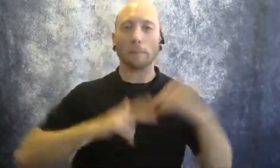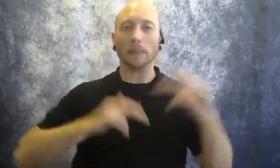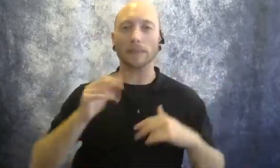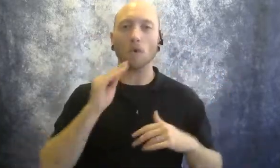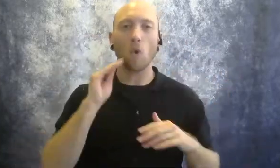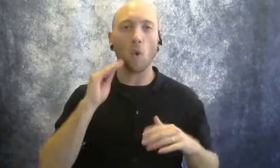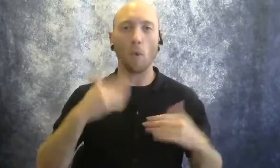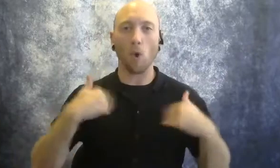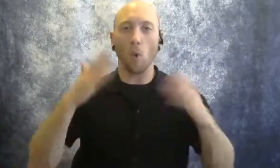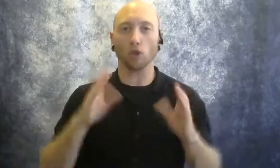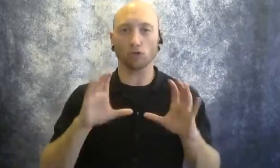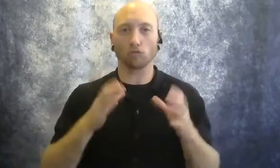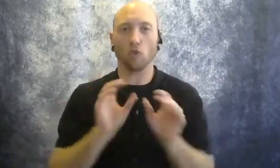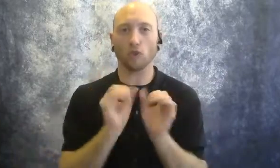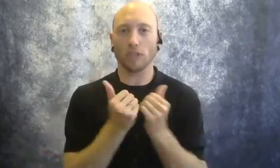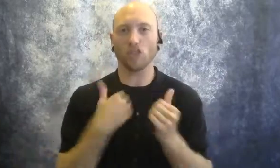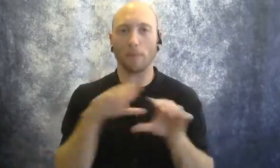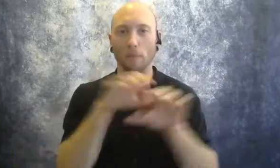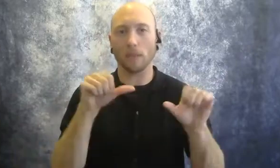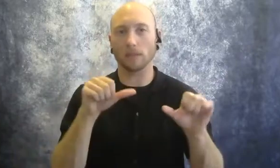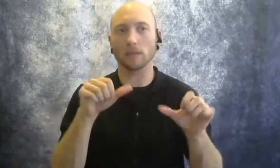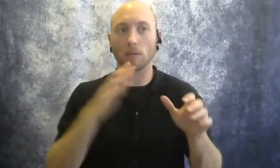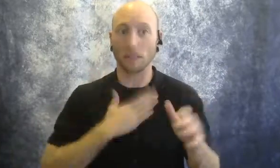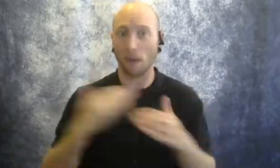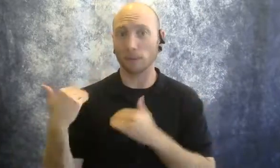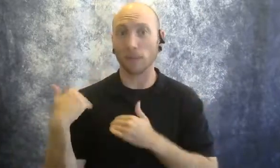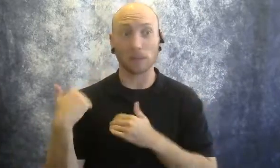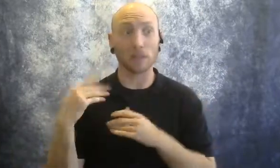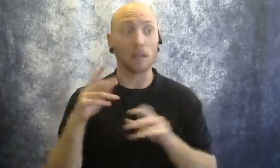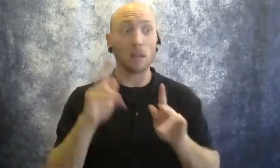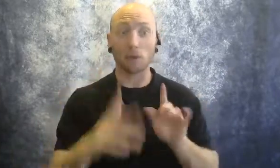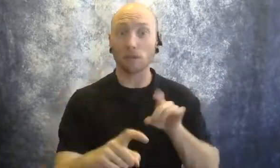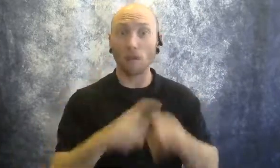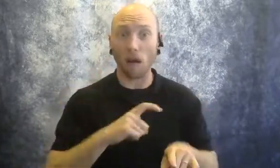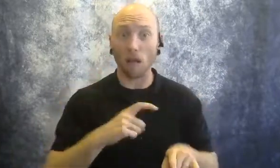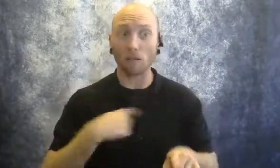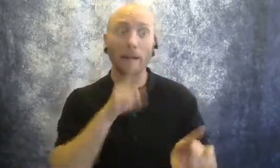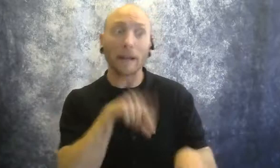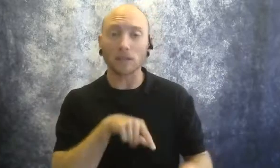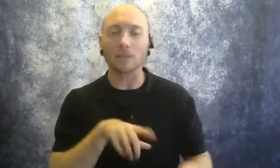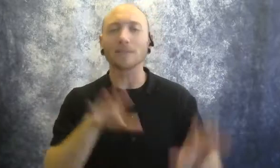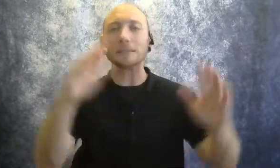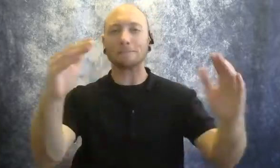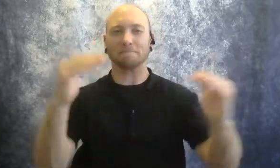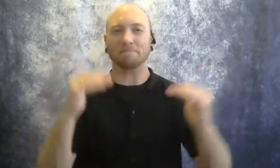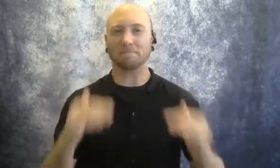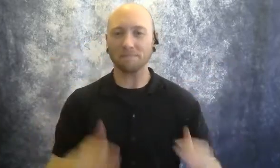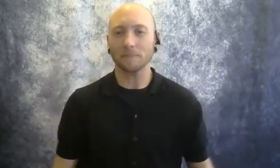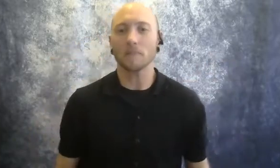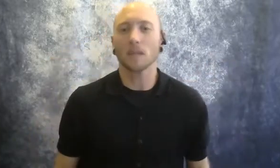homeowners association here, and like it or not, that's part of my job, so, but anyway, that's, I